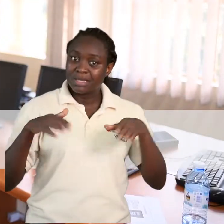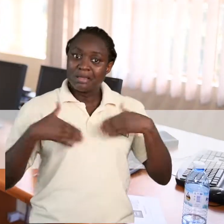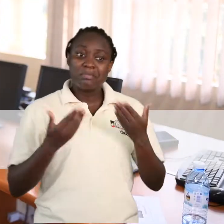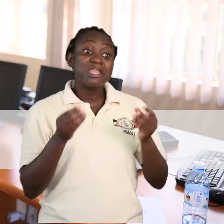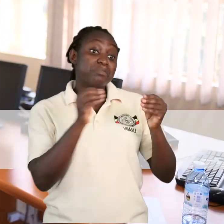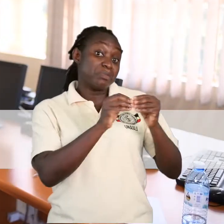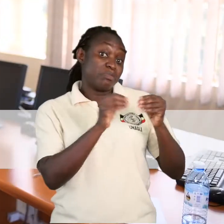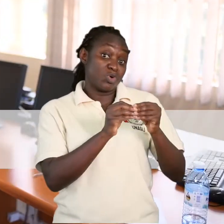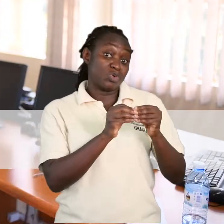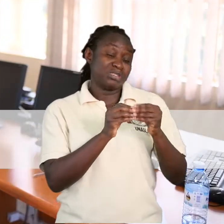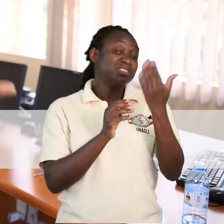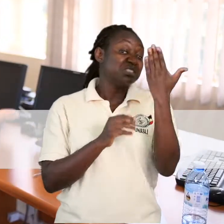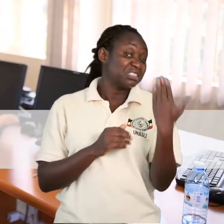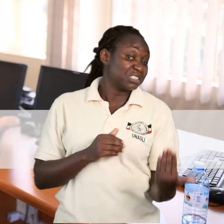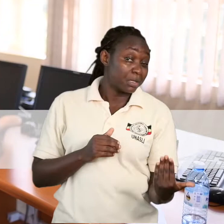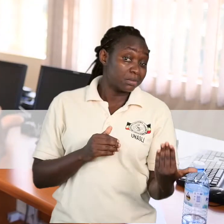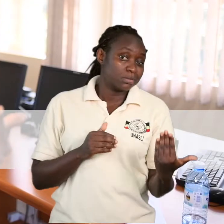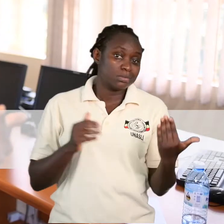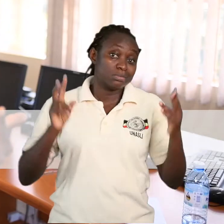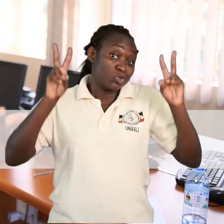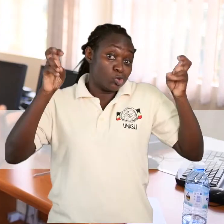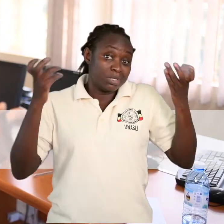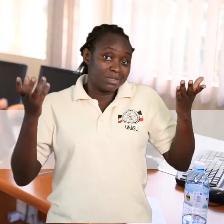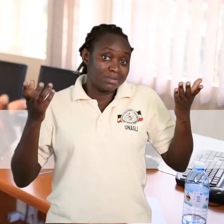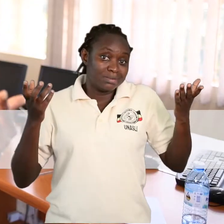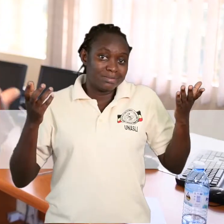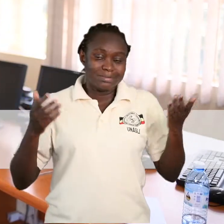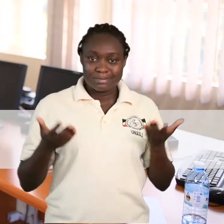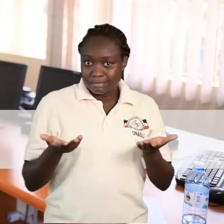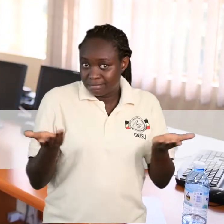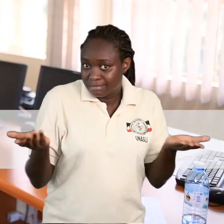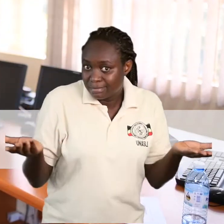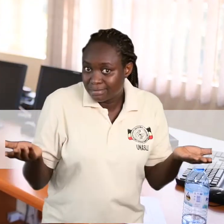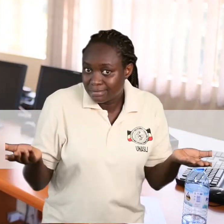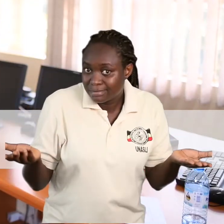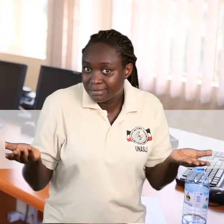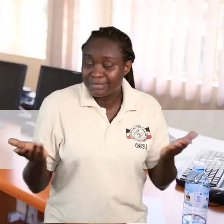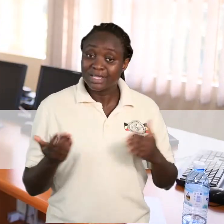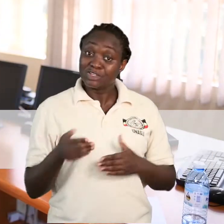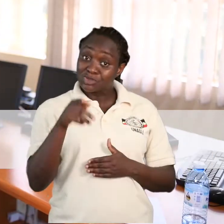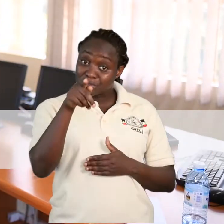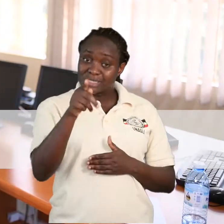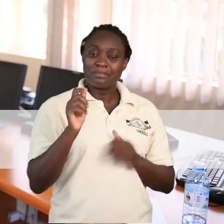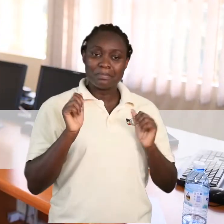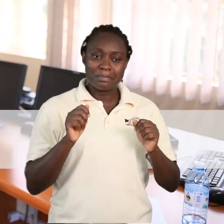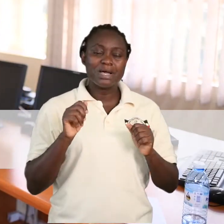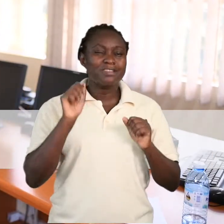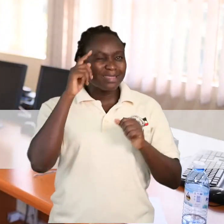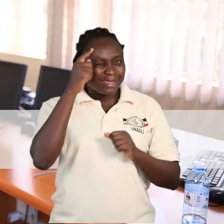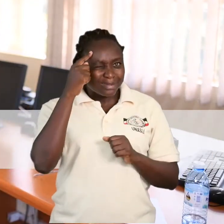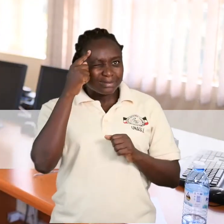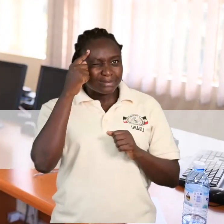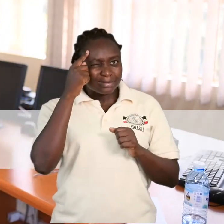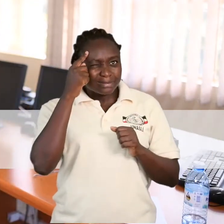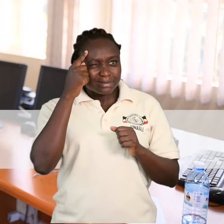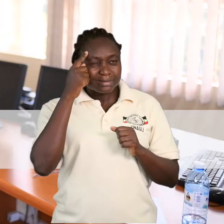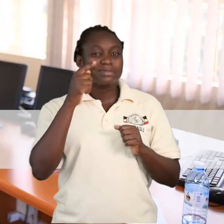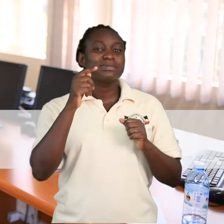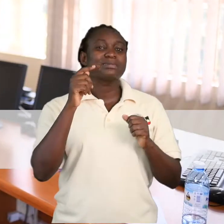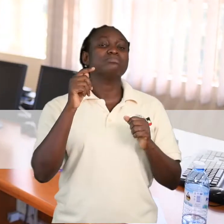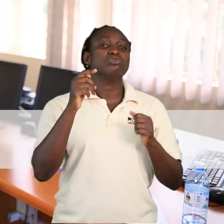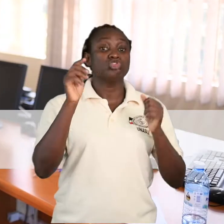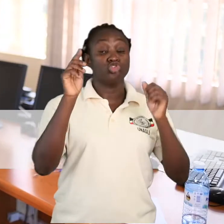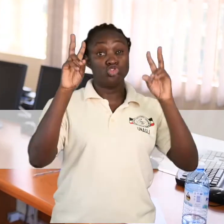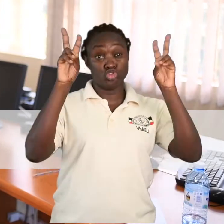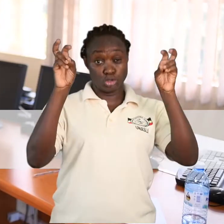boy child. How do you see that? So you have to identify a topic and